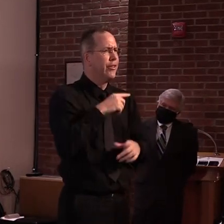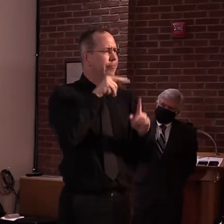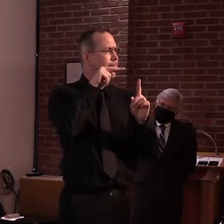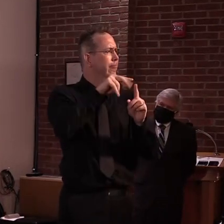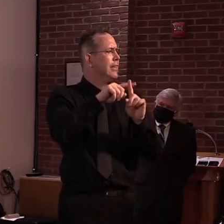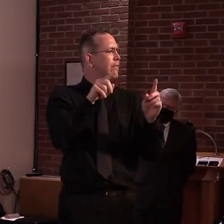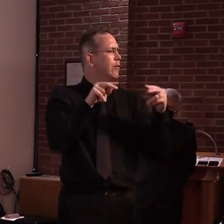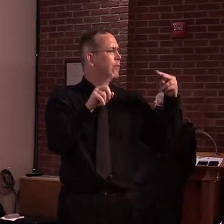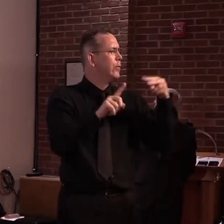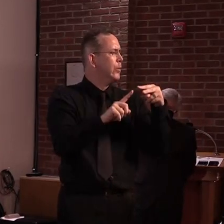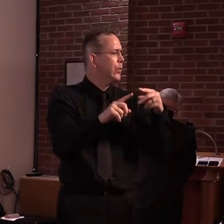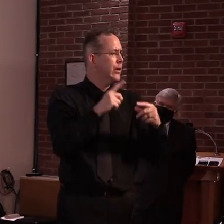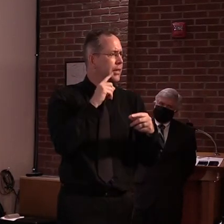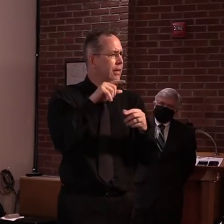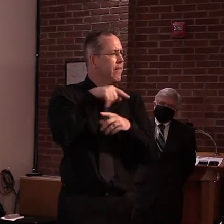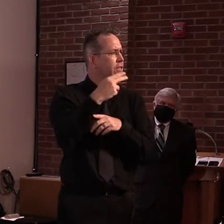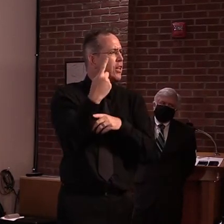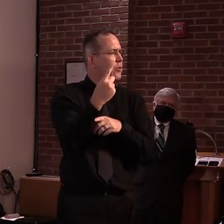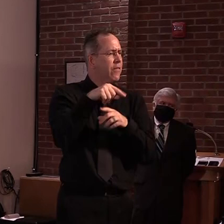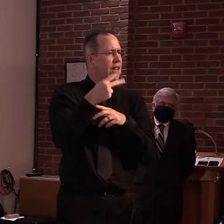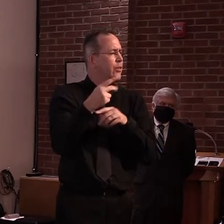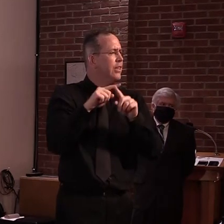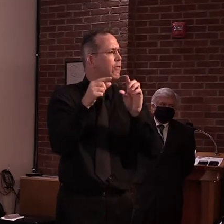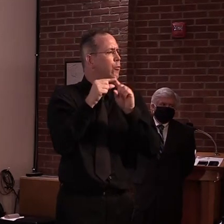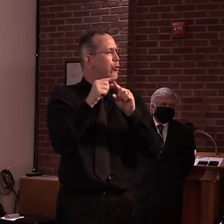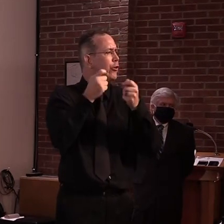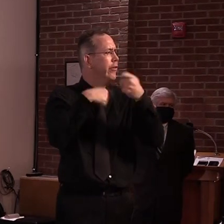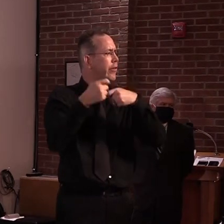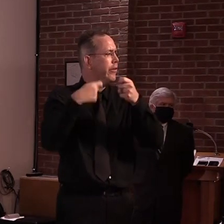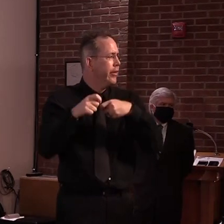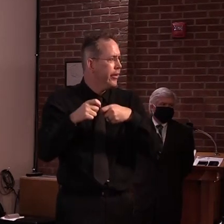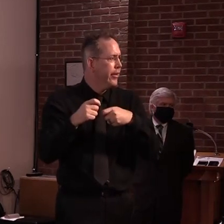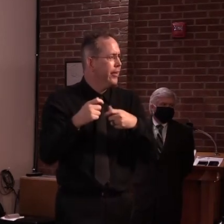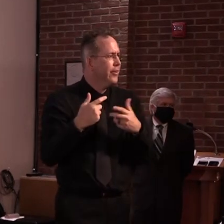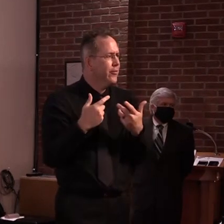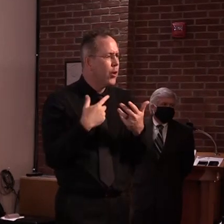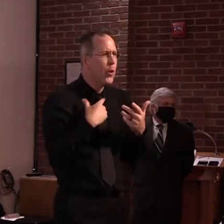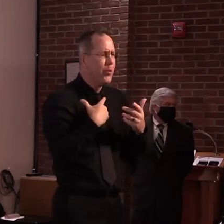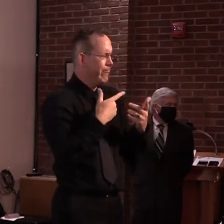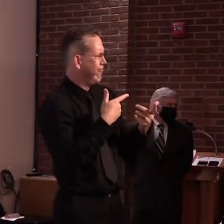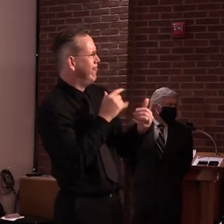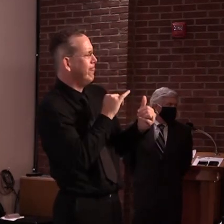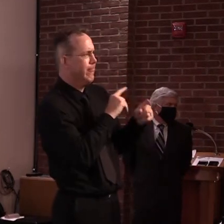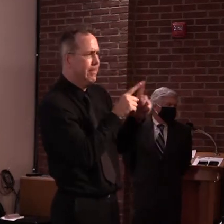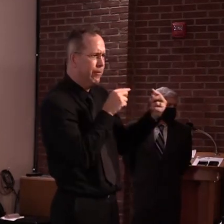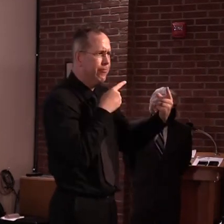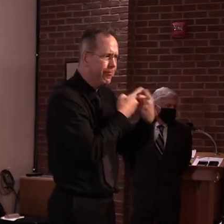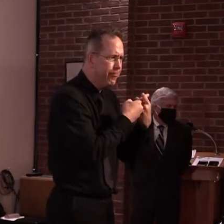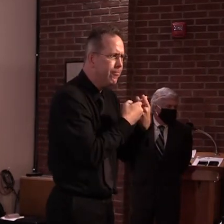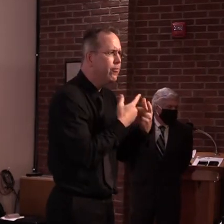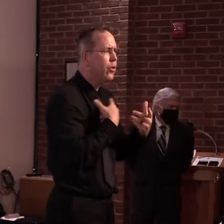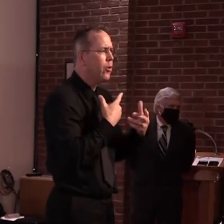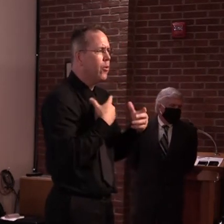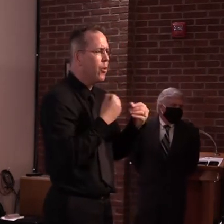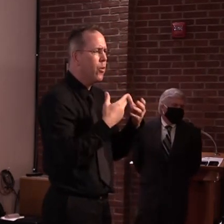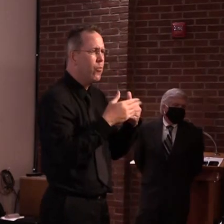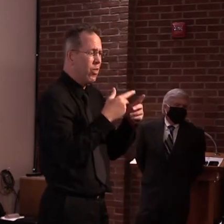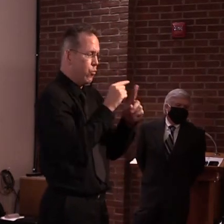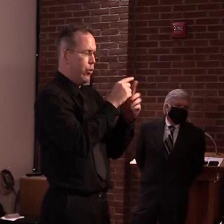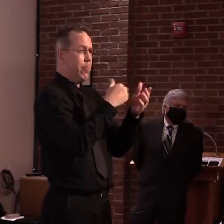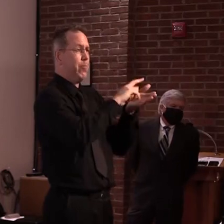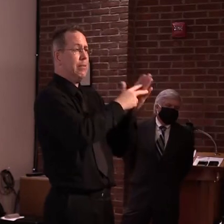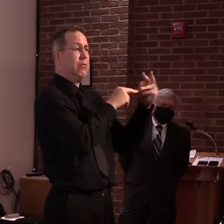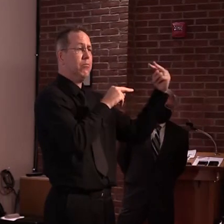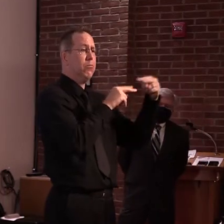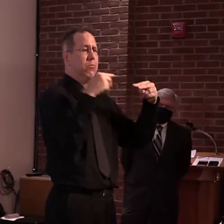always been to inject $400 million immediately into our economy and into our communities to spur the necessary economic